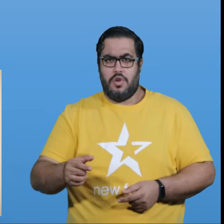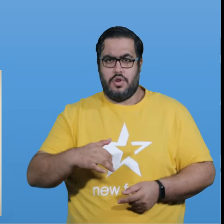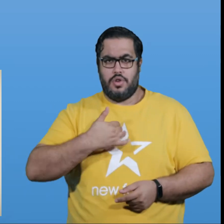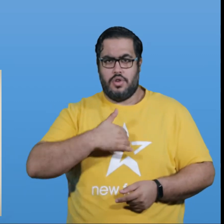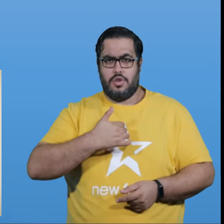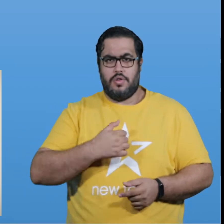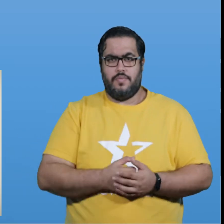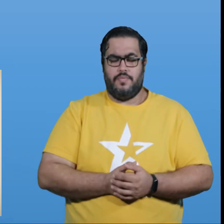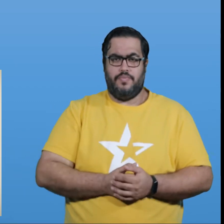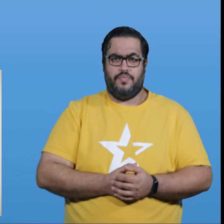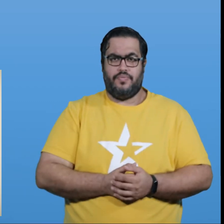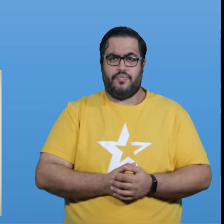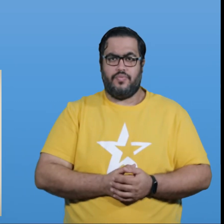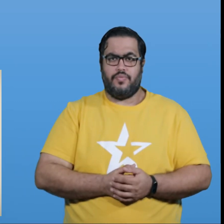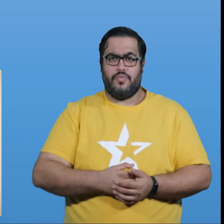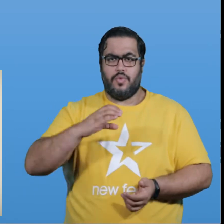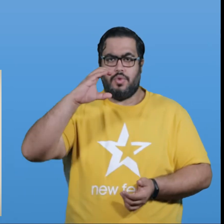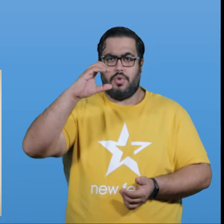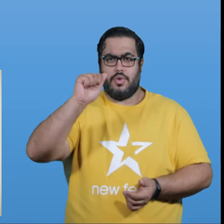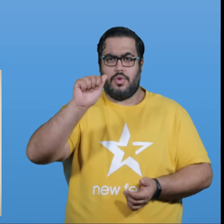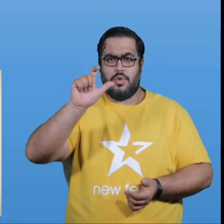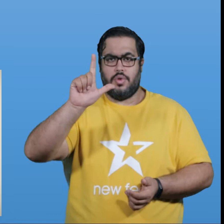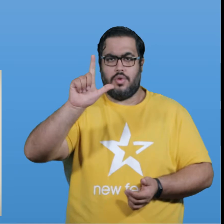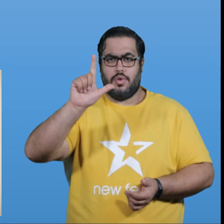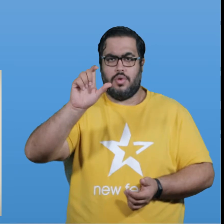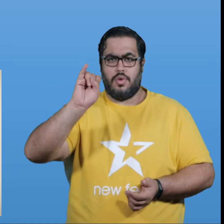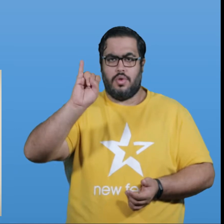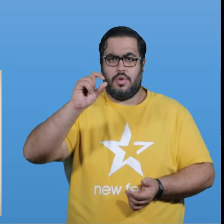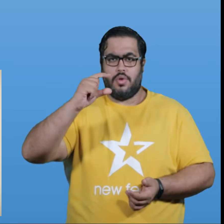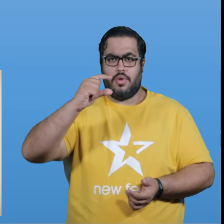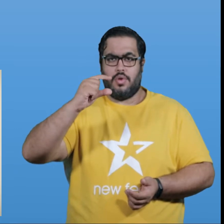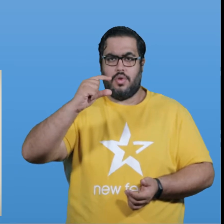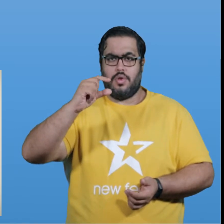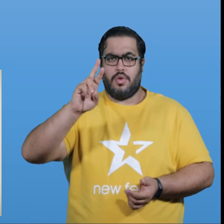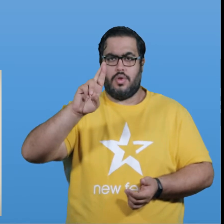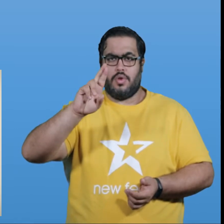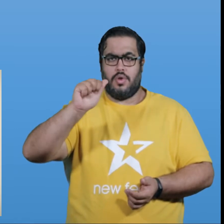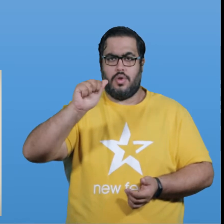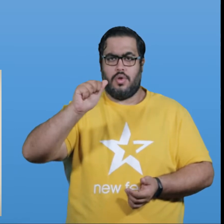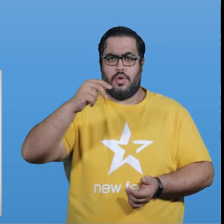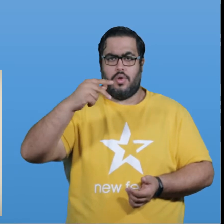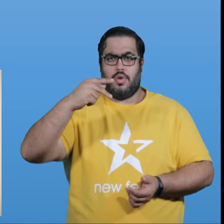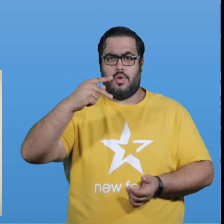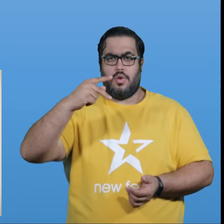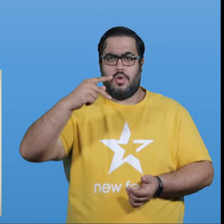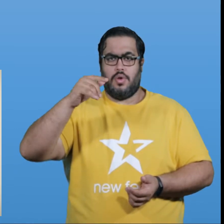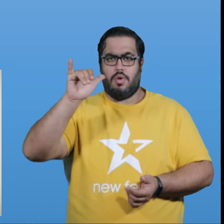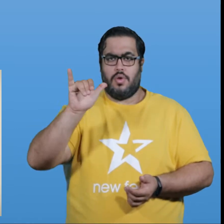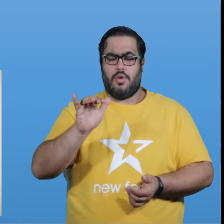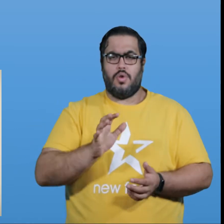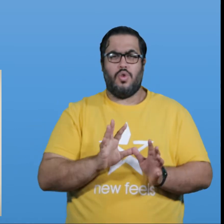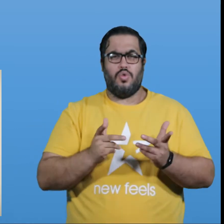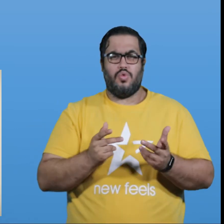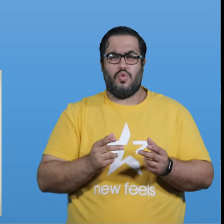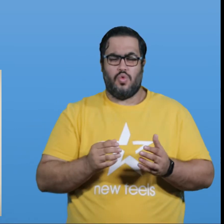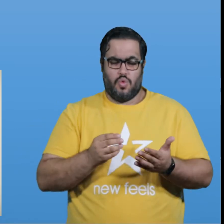in elementary school, did we not? We've learned some examples or some forms of calligraphy when we wrote in